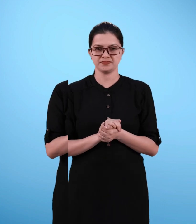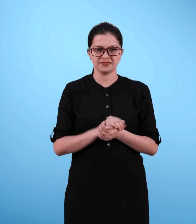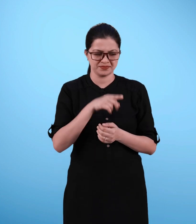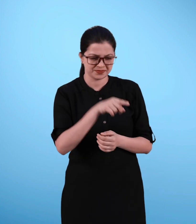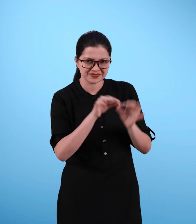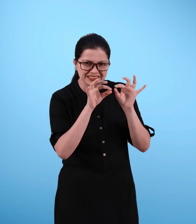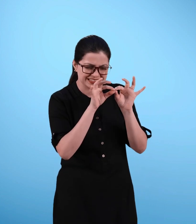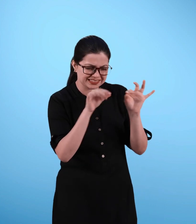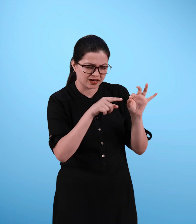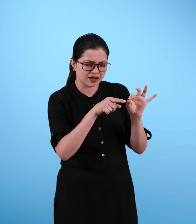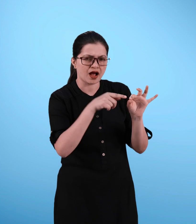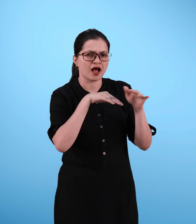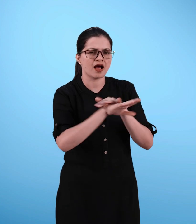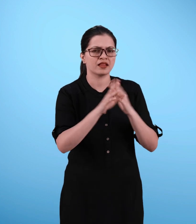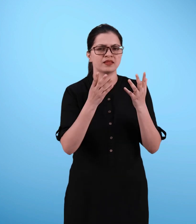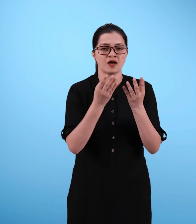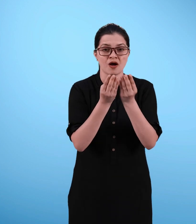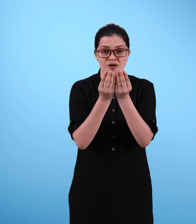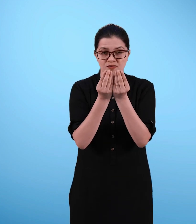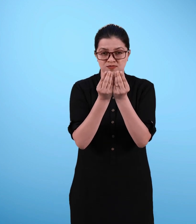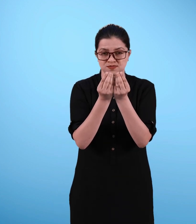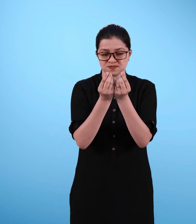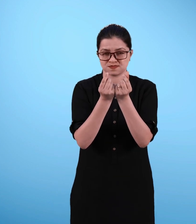Silk fiber is drawn from the cocoon of